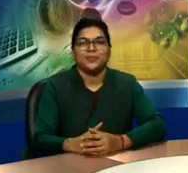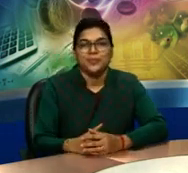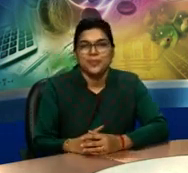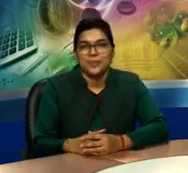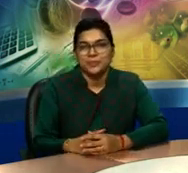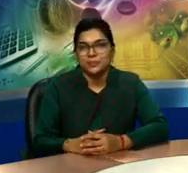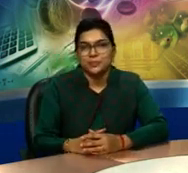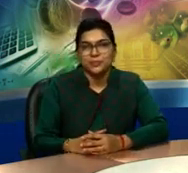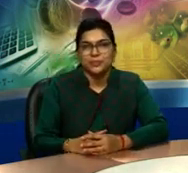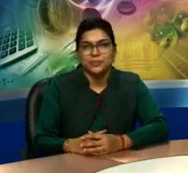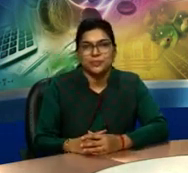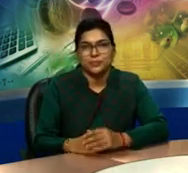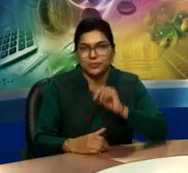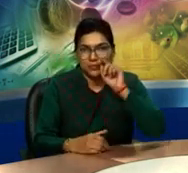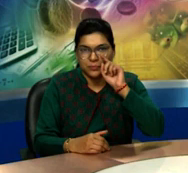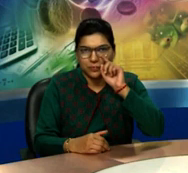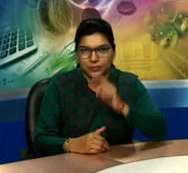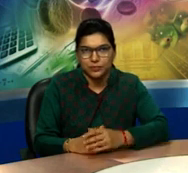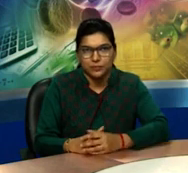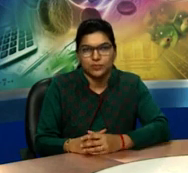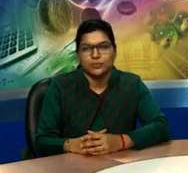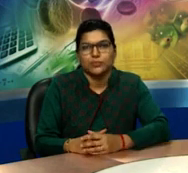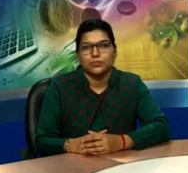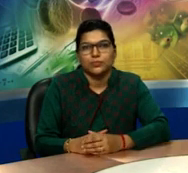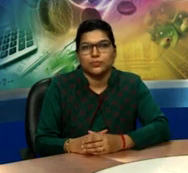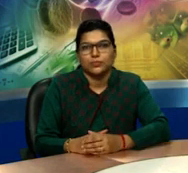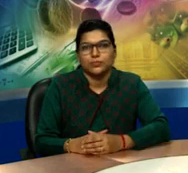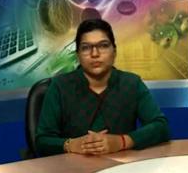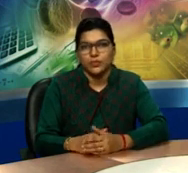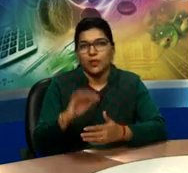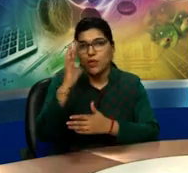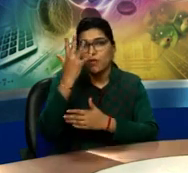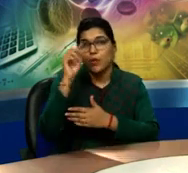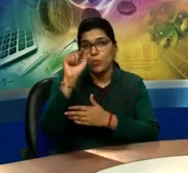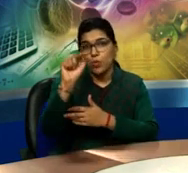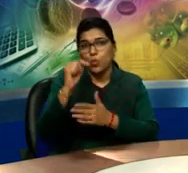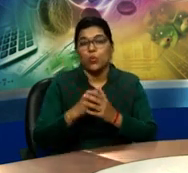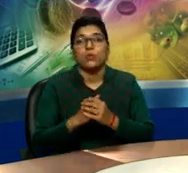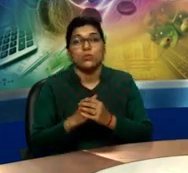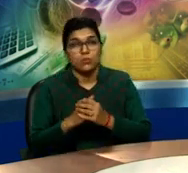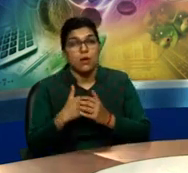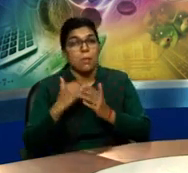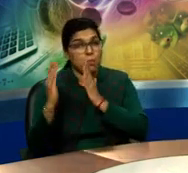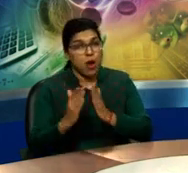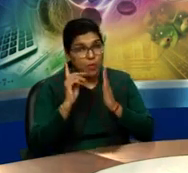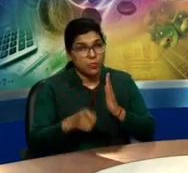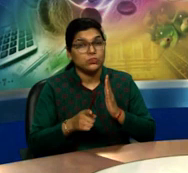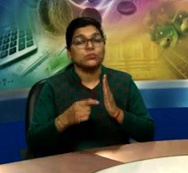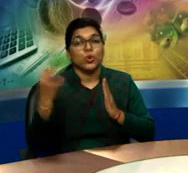to you. These are all some important code of ethics. The fifth point which comes under this